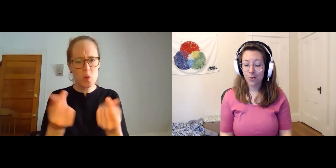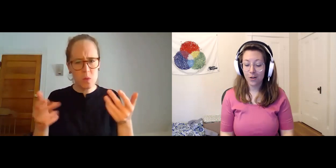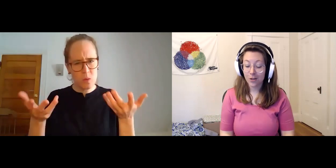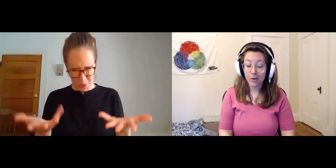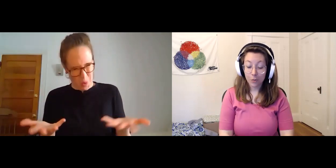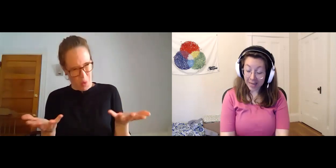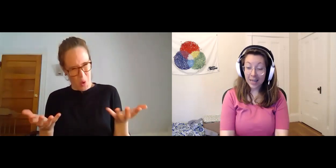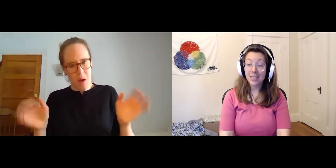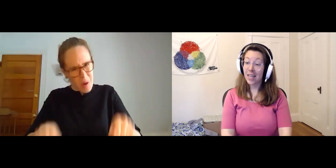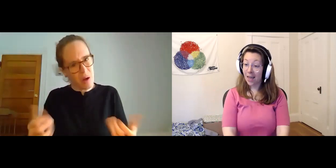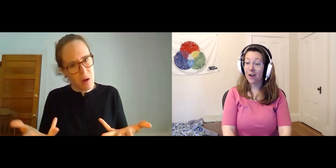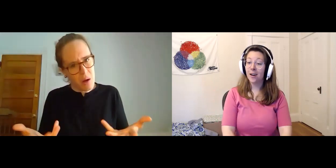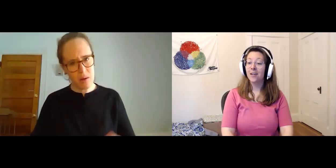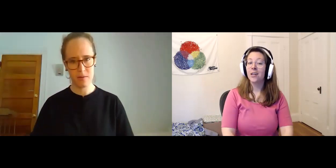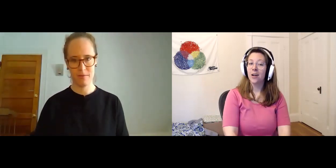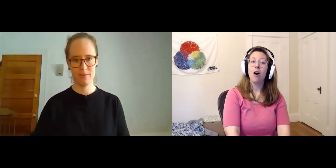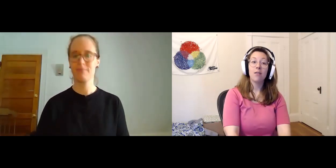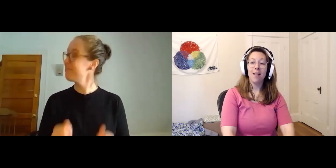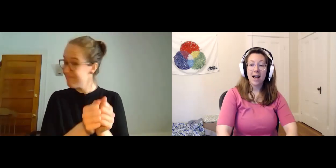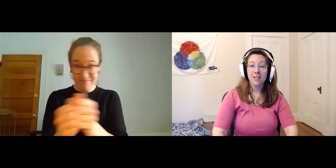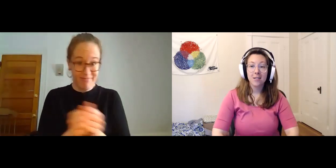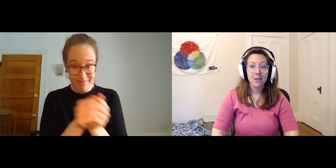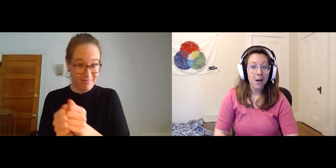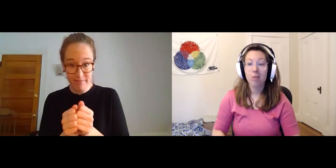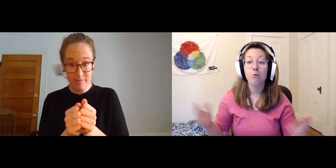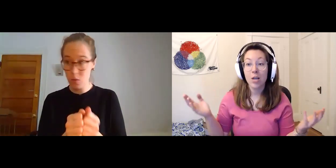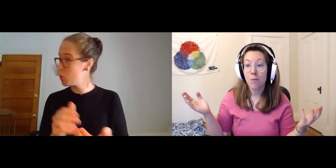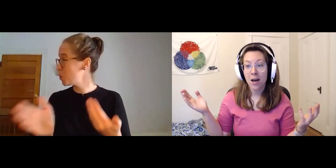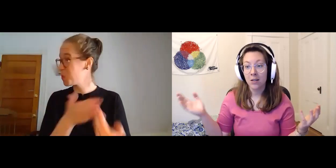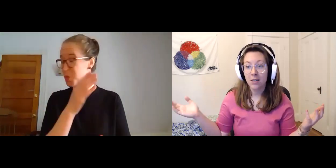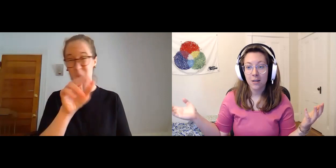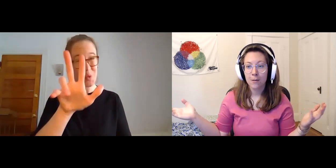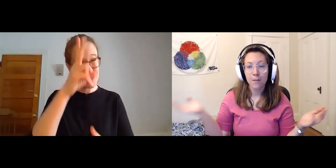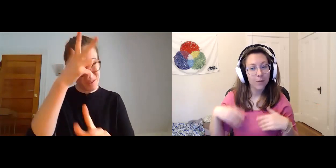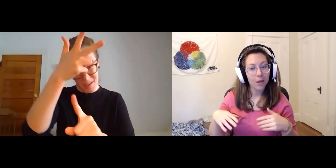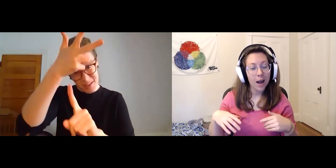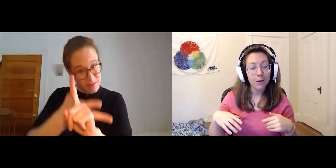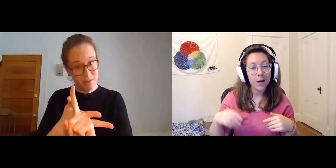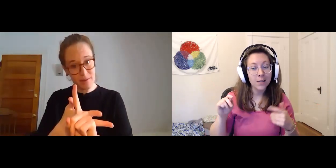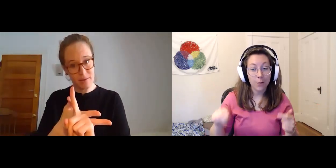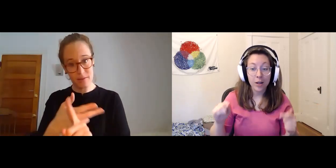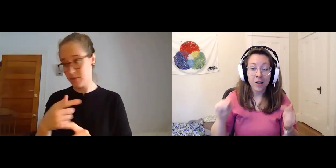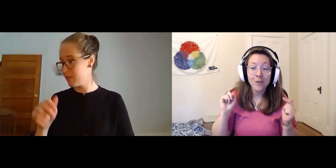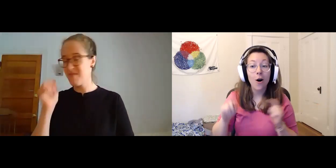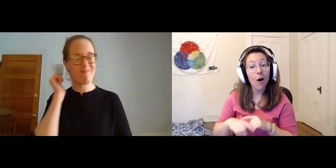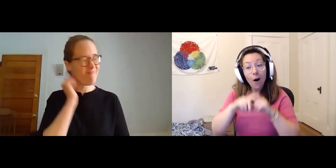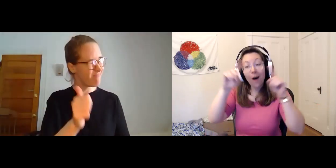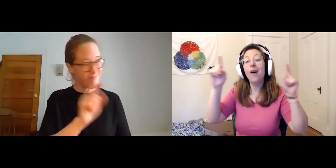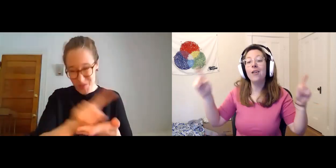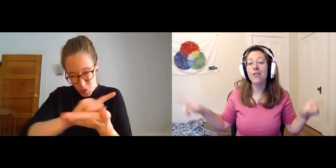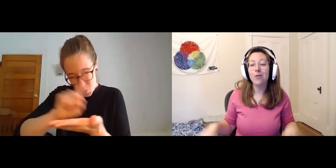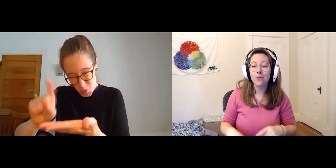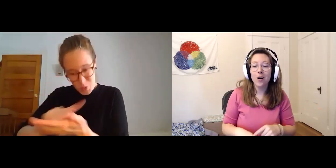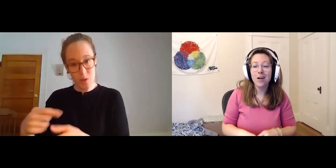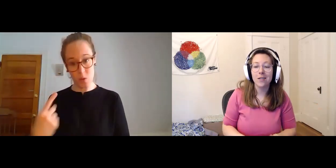Pretty cool. So we together over the last 3 months, every Wednesday, we learned